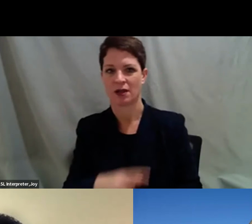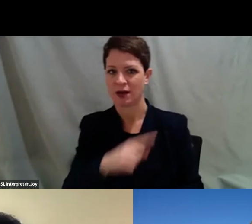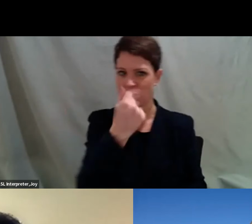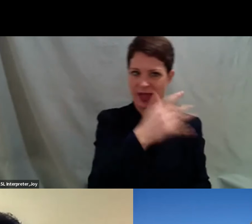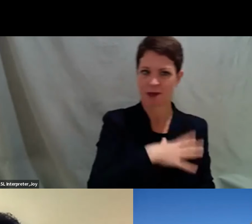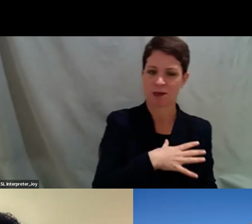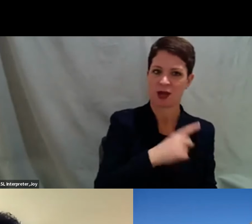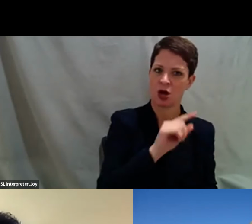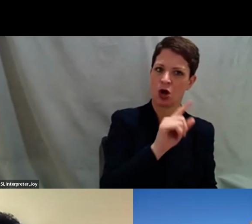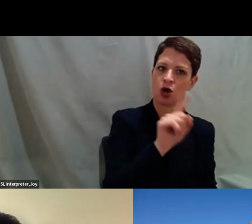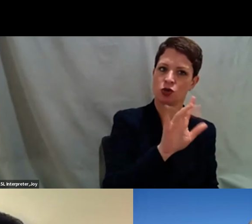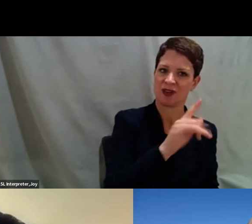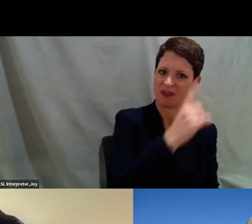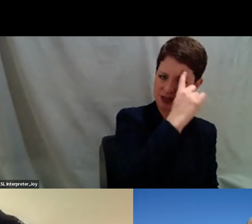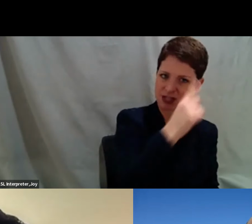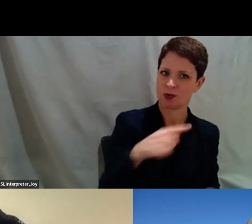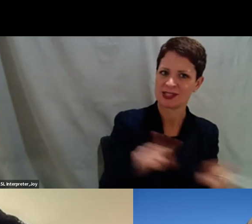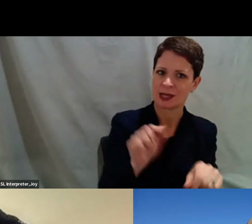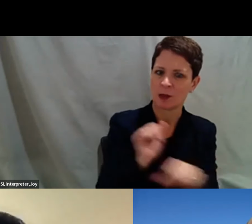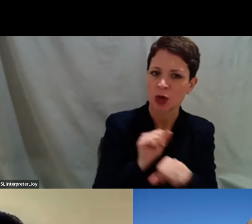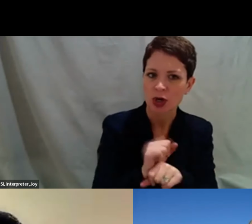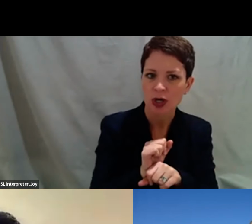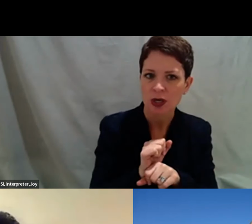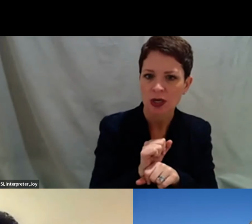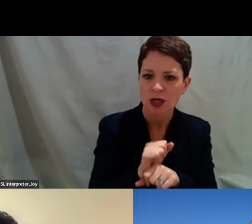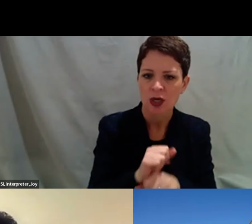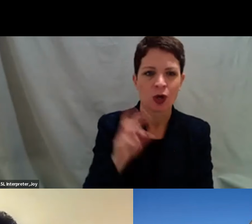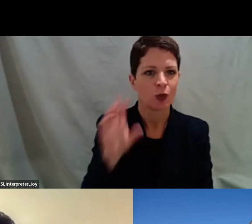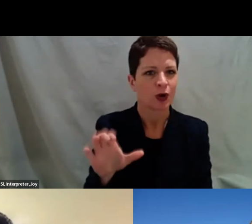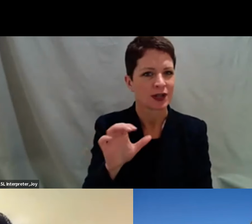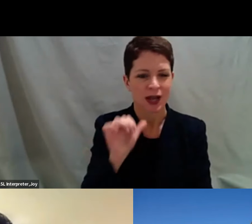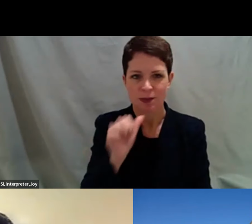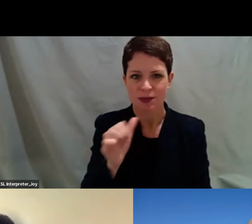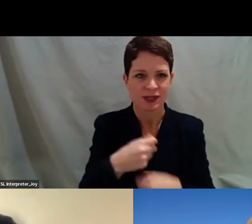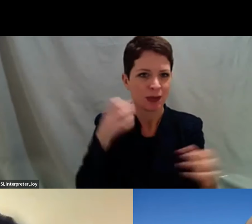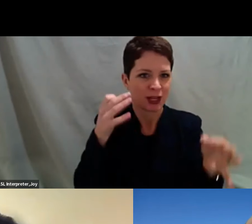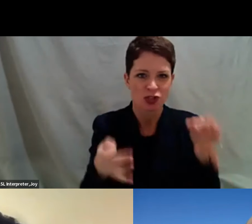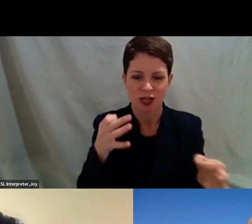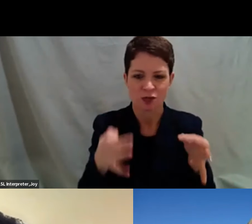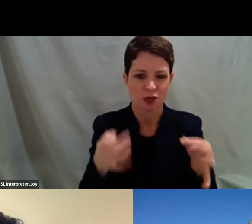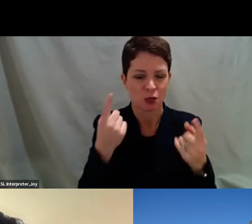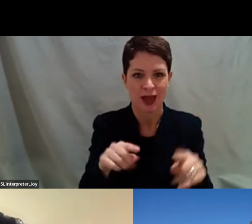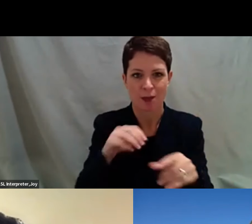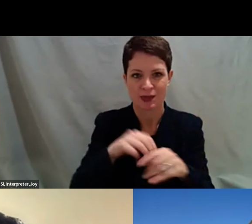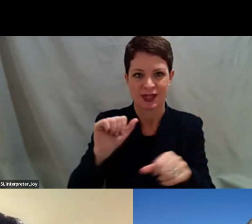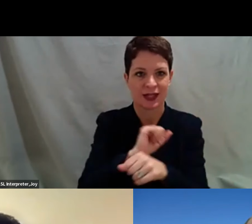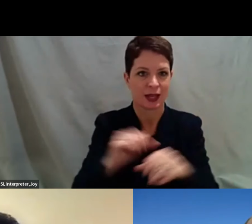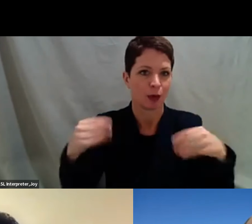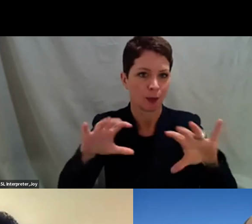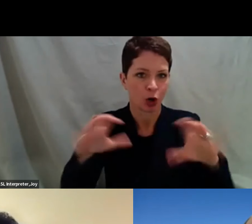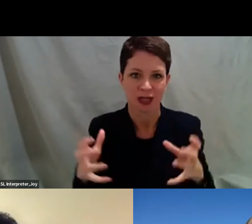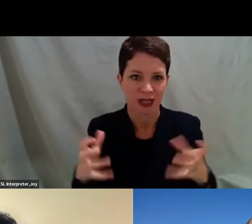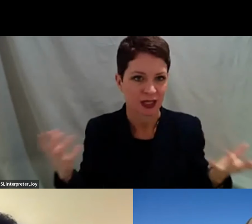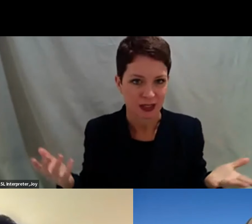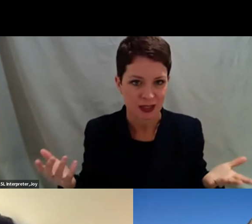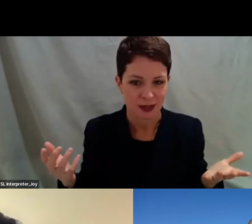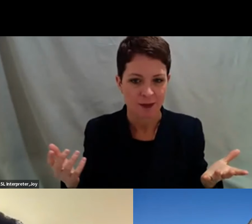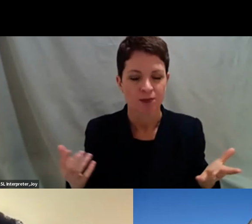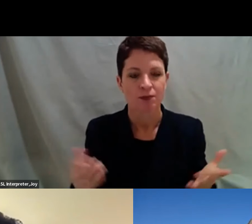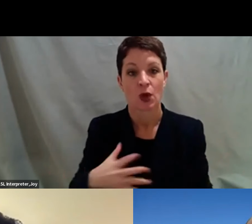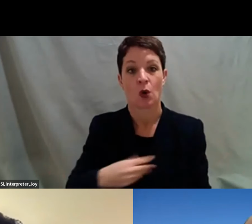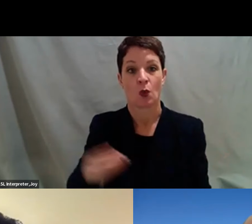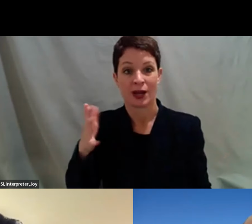same work. And workers' comp doesn't make judgments on what happens in labor markets. So a